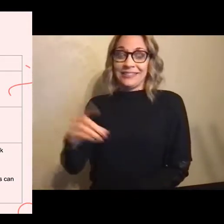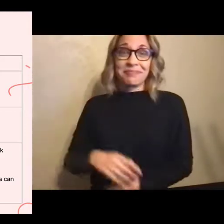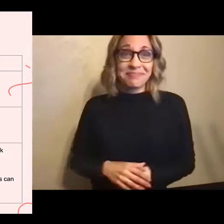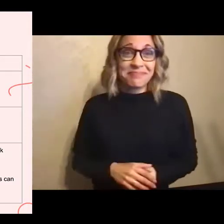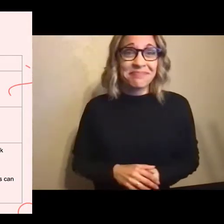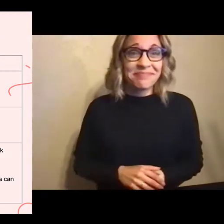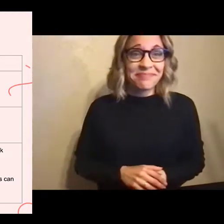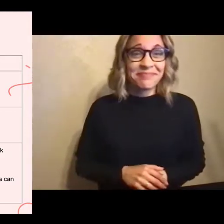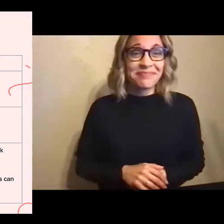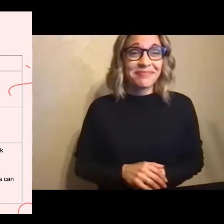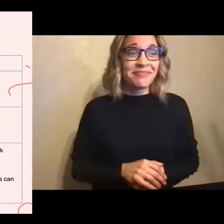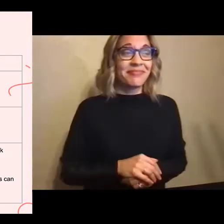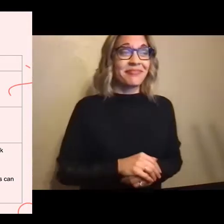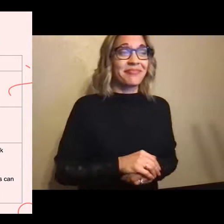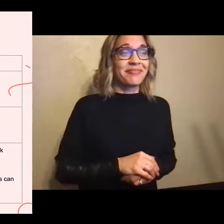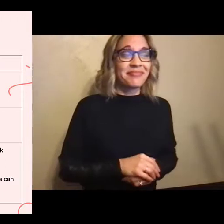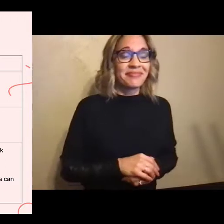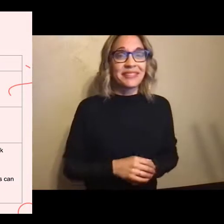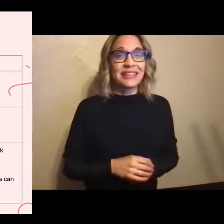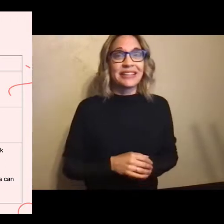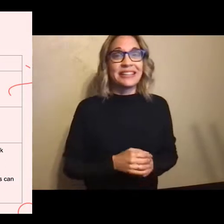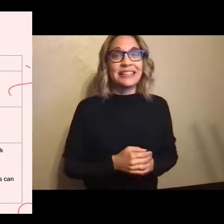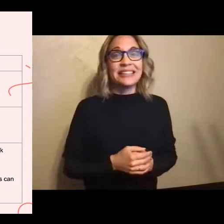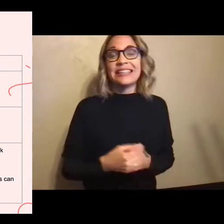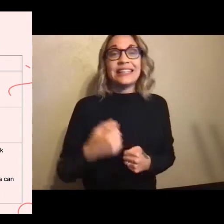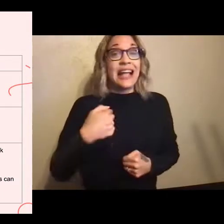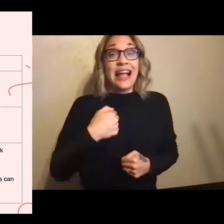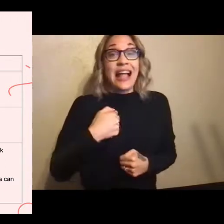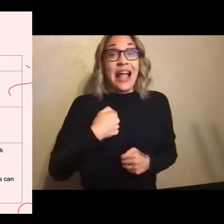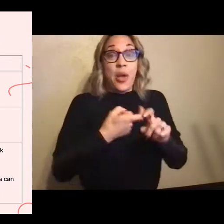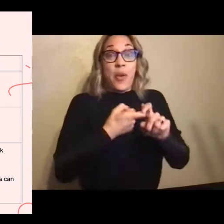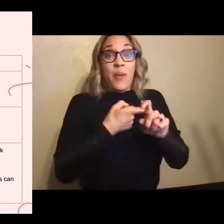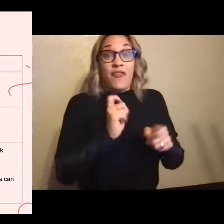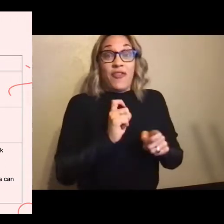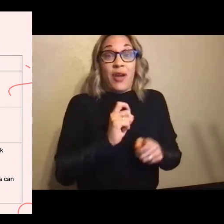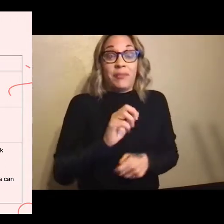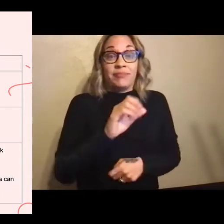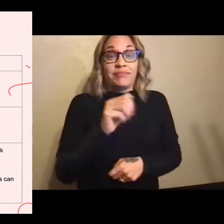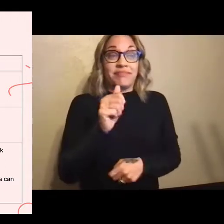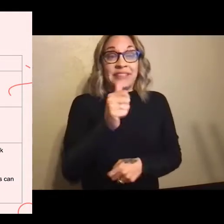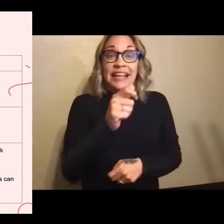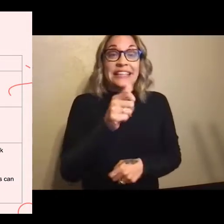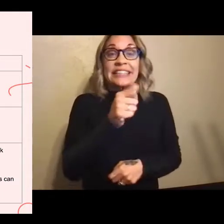Unkept desks, perhaps. I myself have OCD, so I'm very clean.